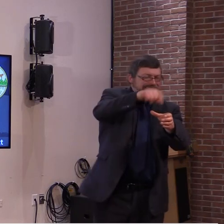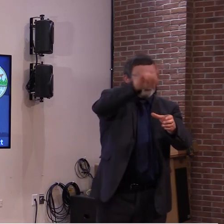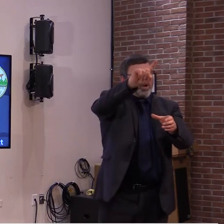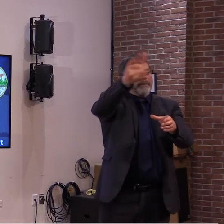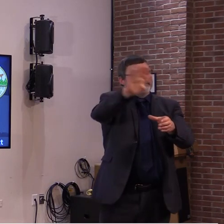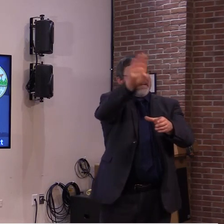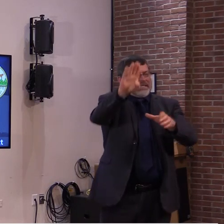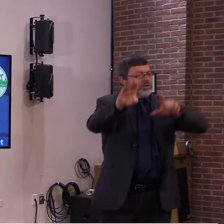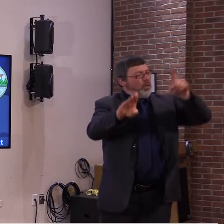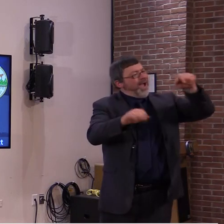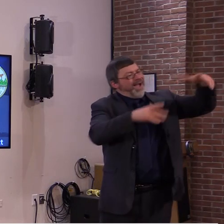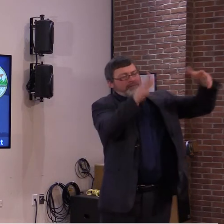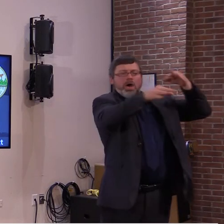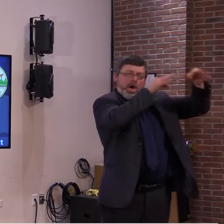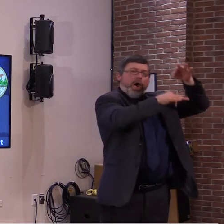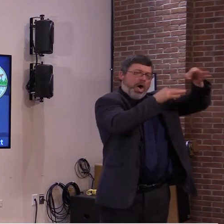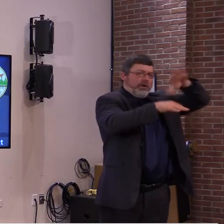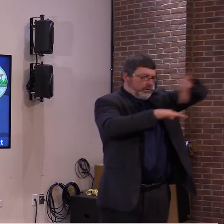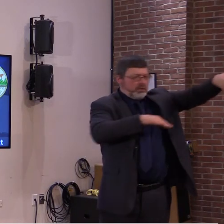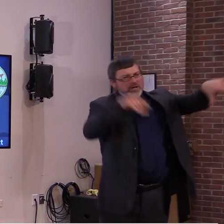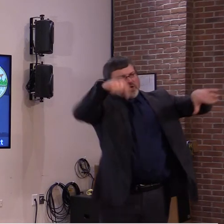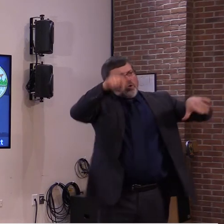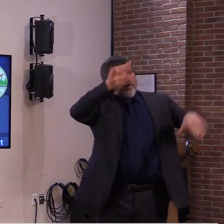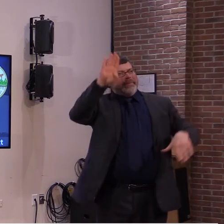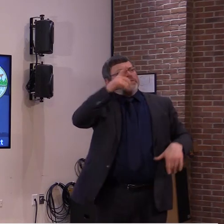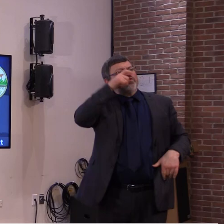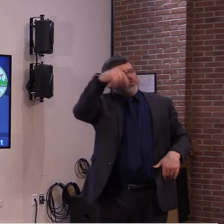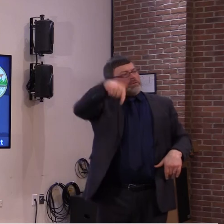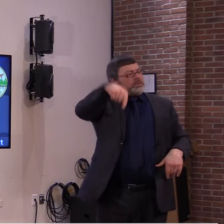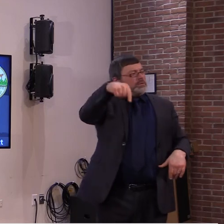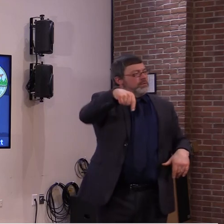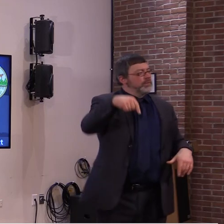We're just using 1A. And then we're going to the age banding.